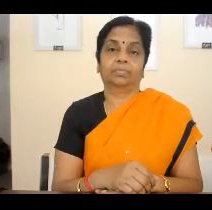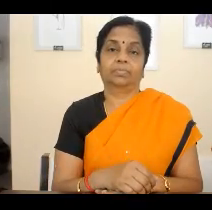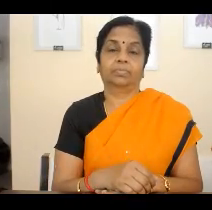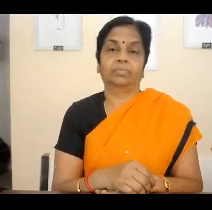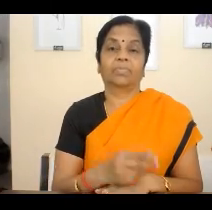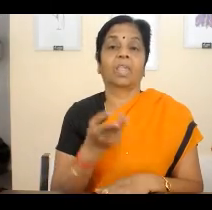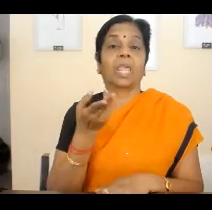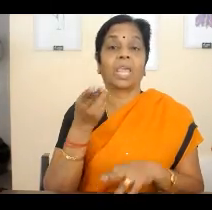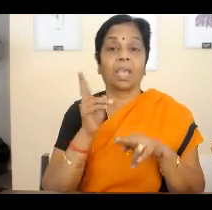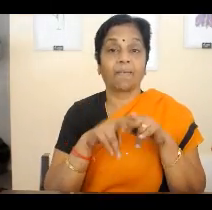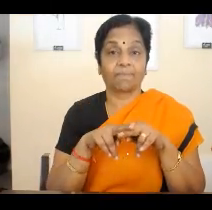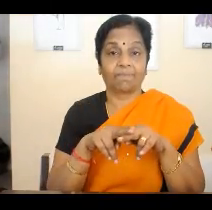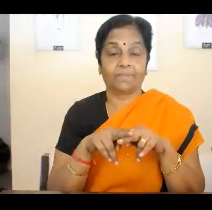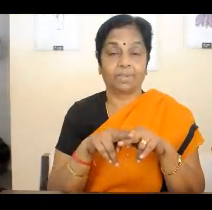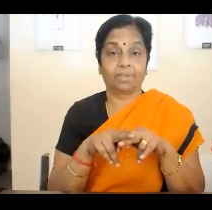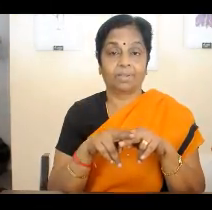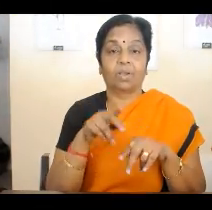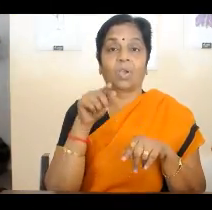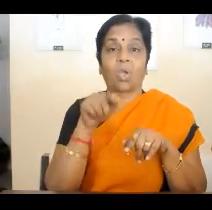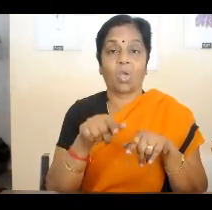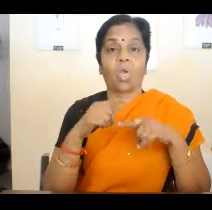If this law